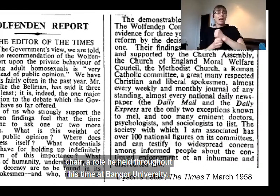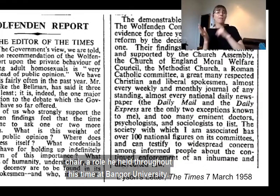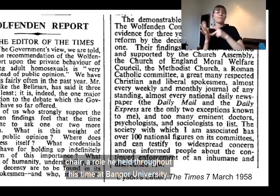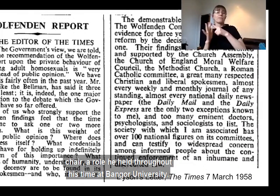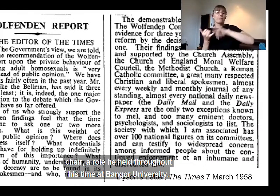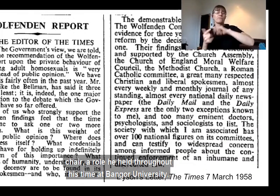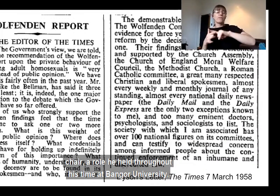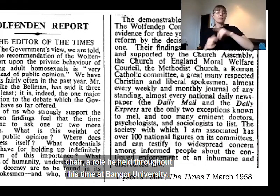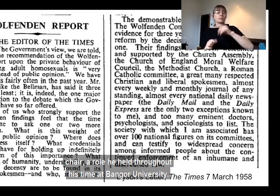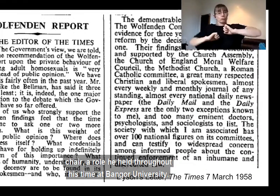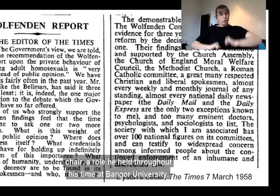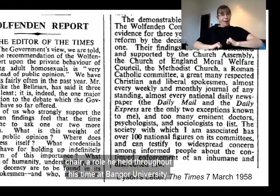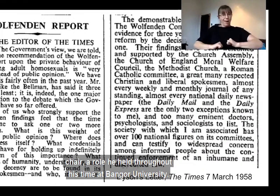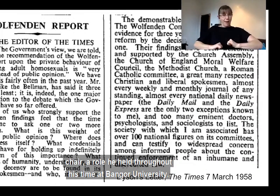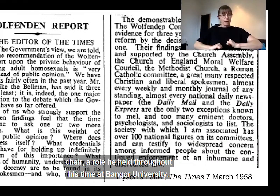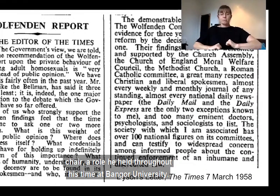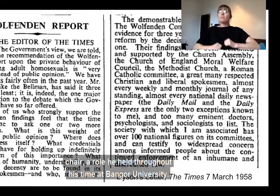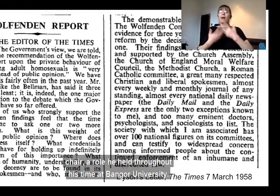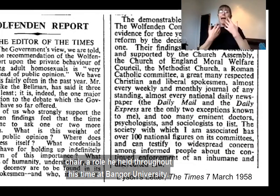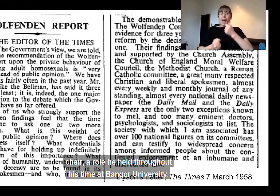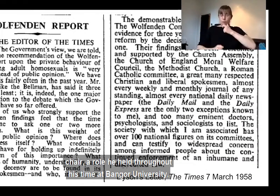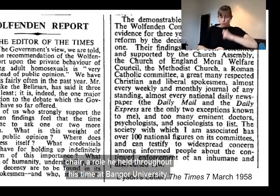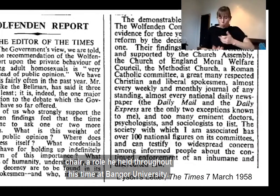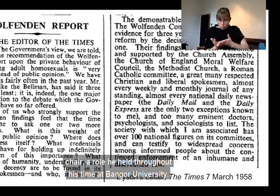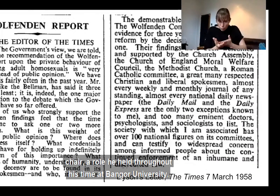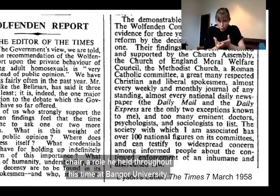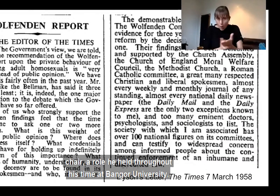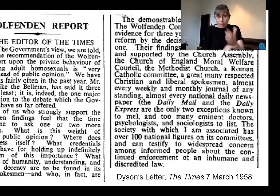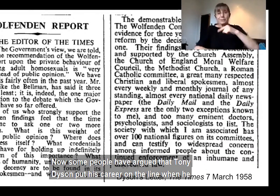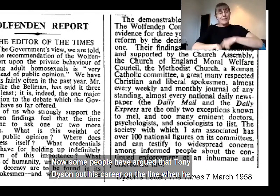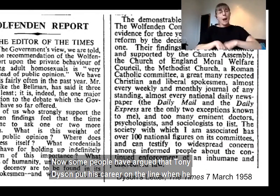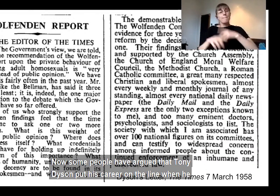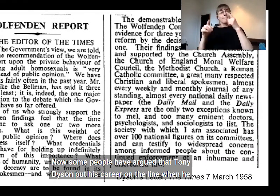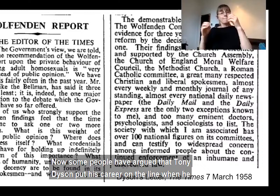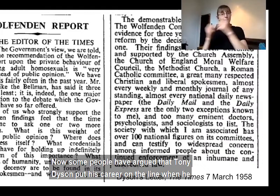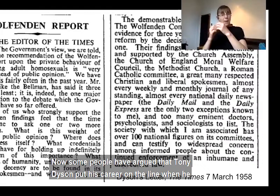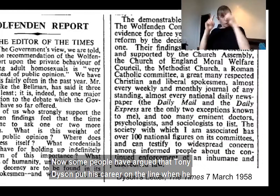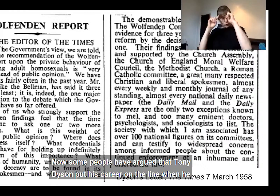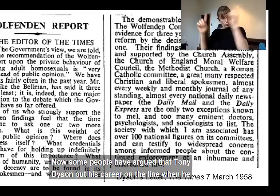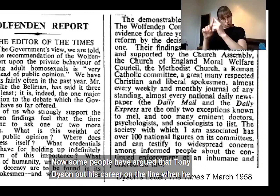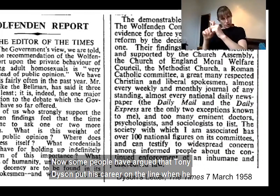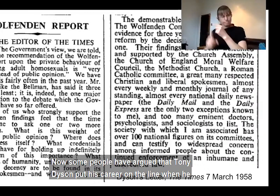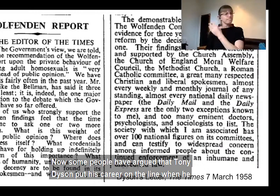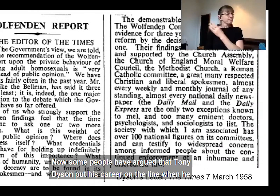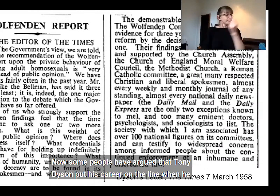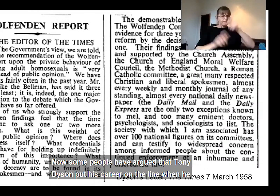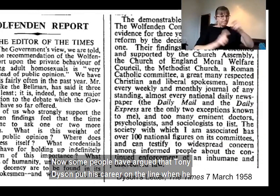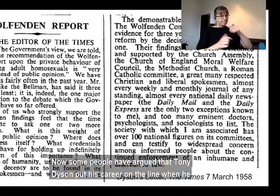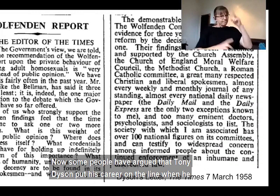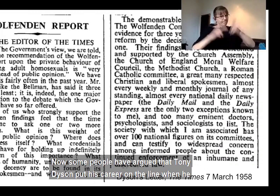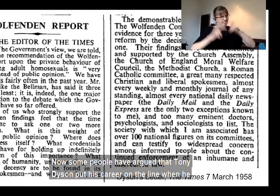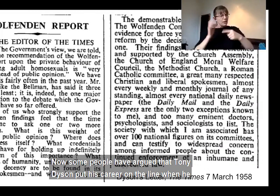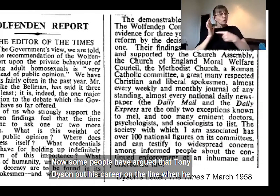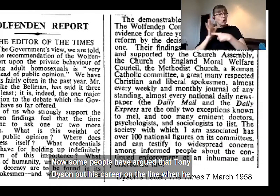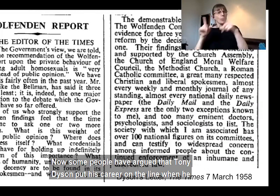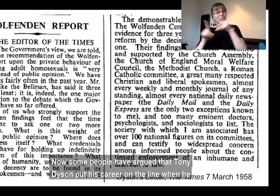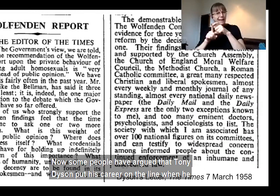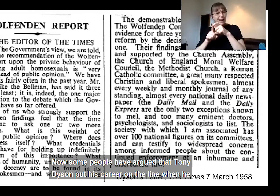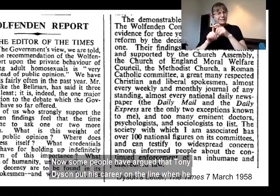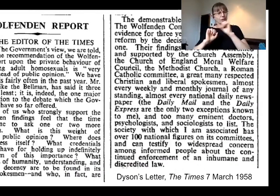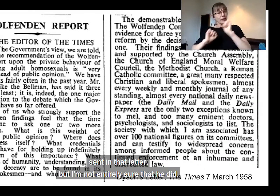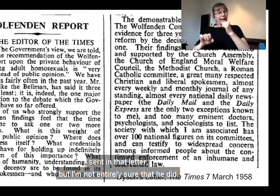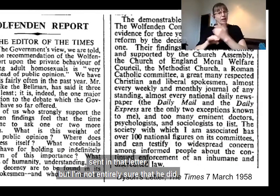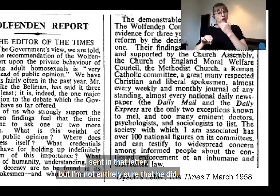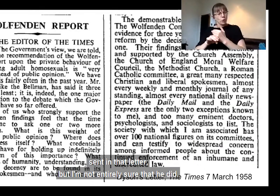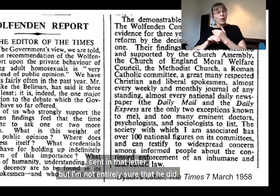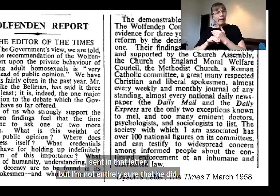a role he held throughout his time at Bangor University. Now, some people have argued that Tony Dyson put his career on the